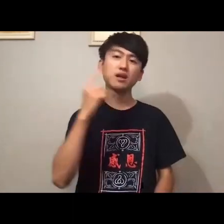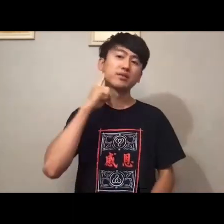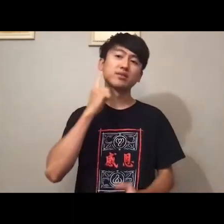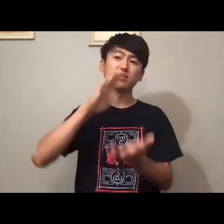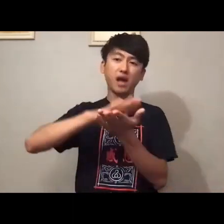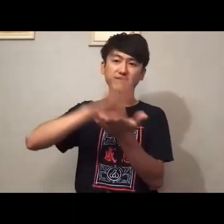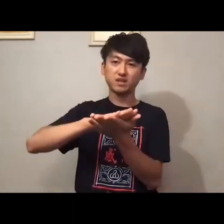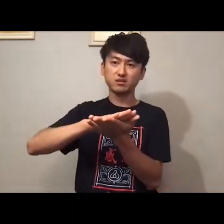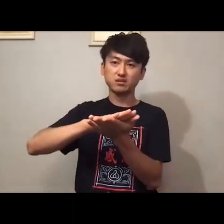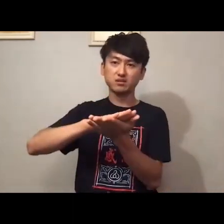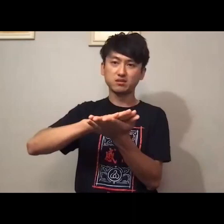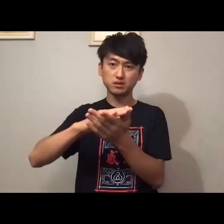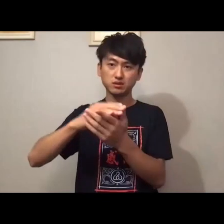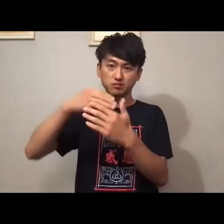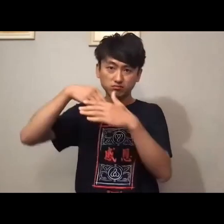Where?